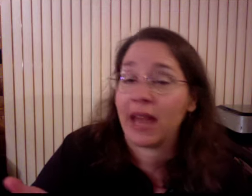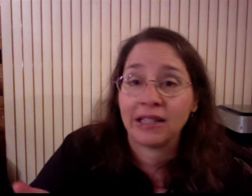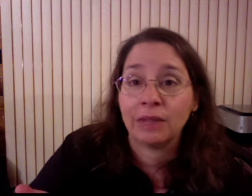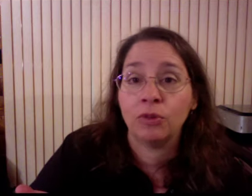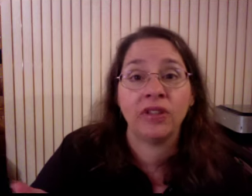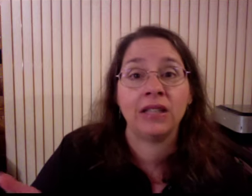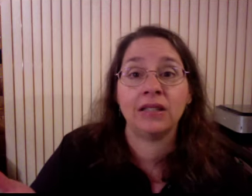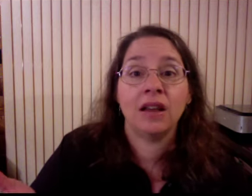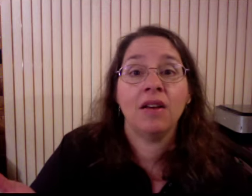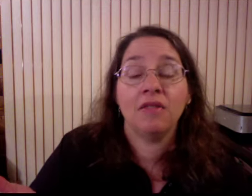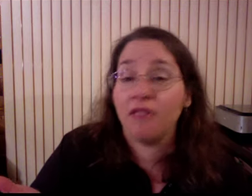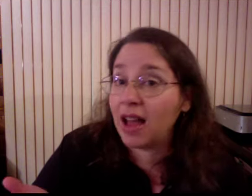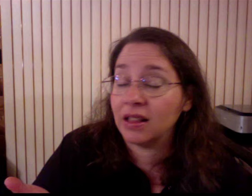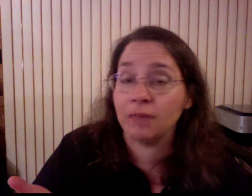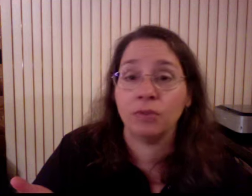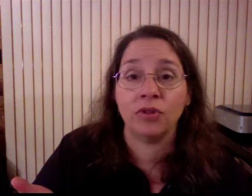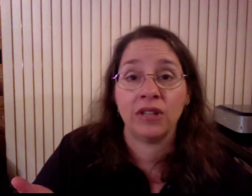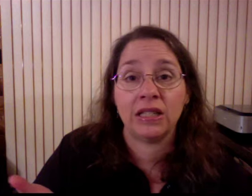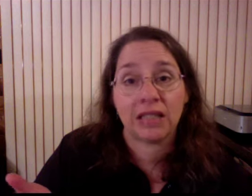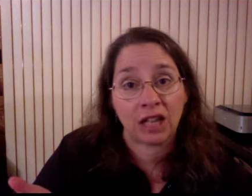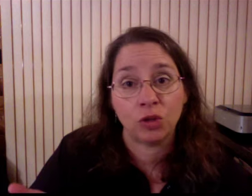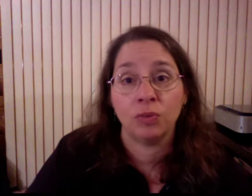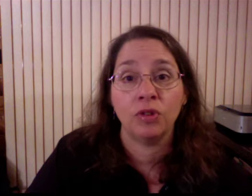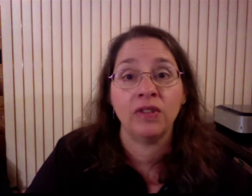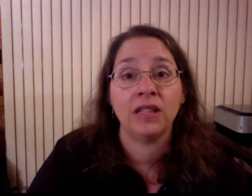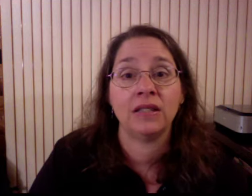romantic movies, violent movies, sexual movies,